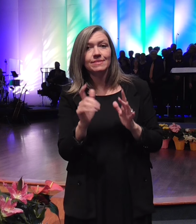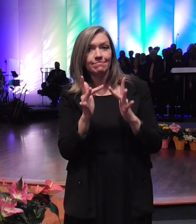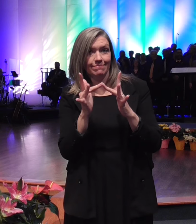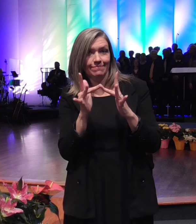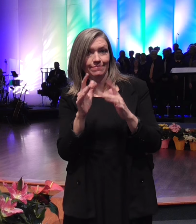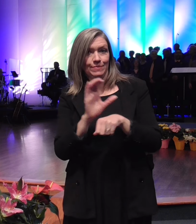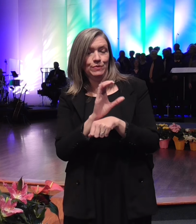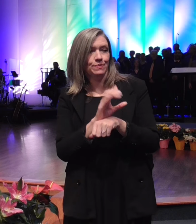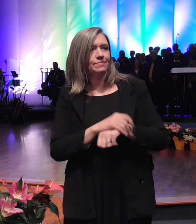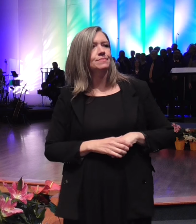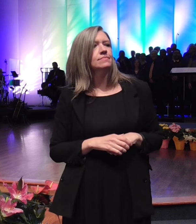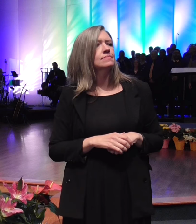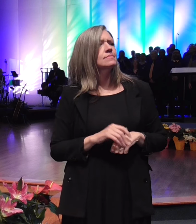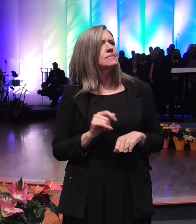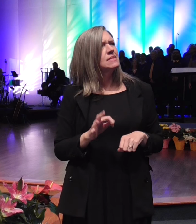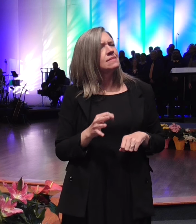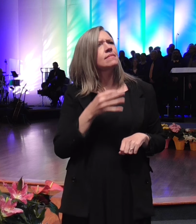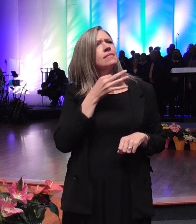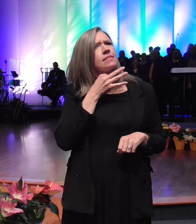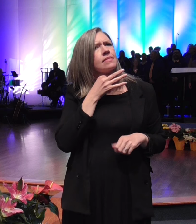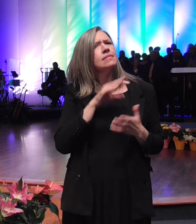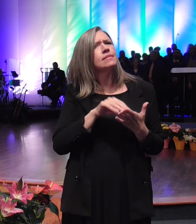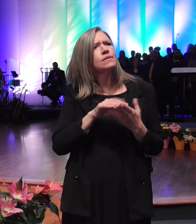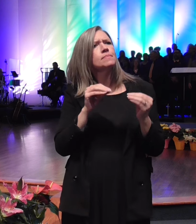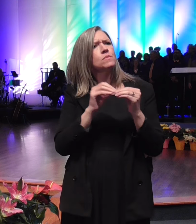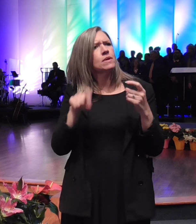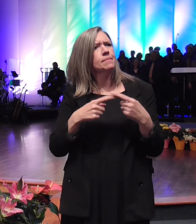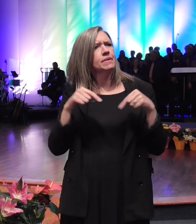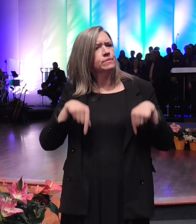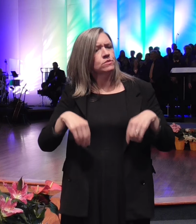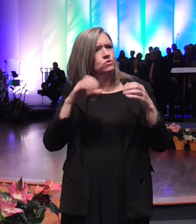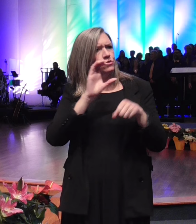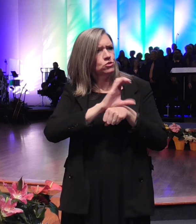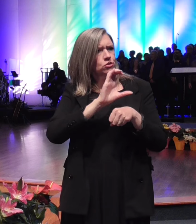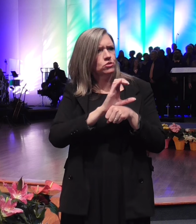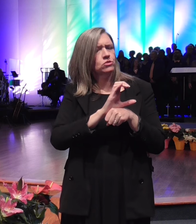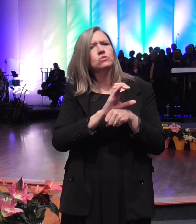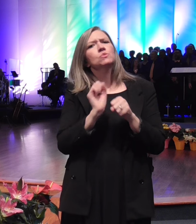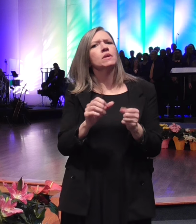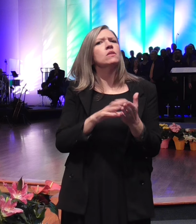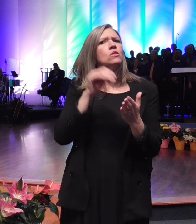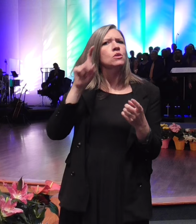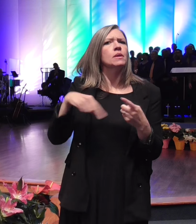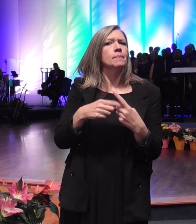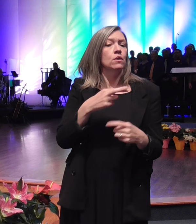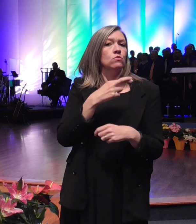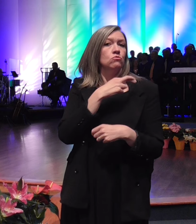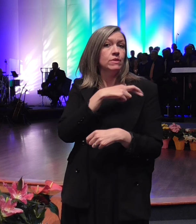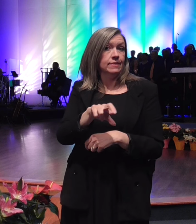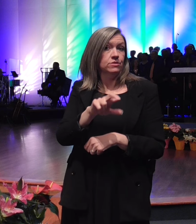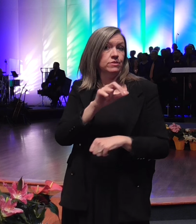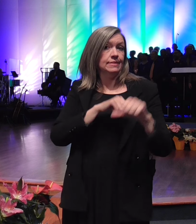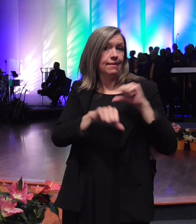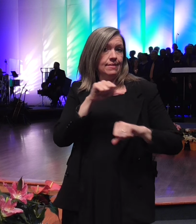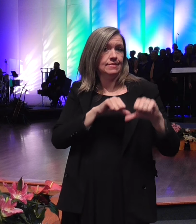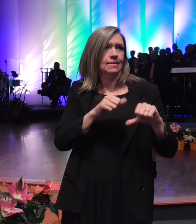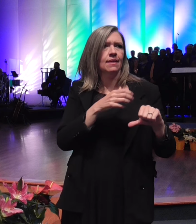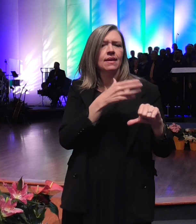If you want to get to know Mile High Church, you can get to know our incredible teaching called Religious Science, but just as much, get to know the people